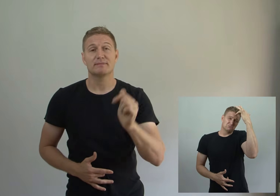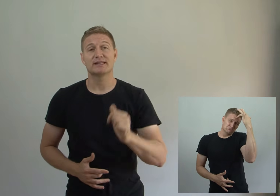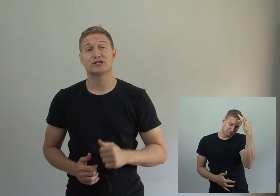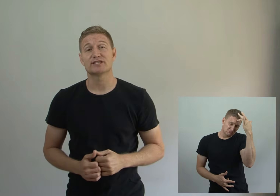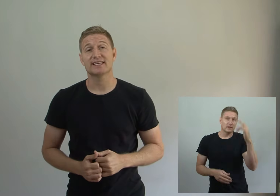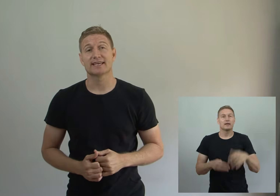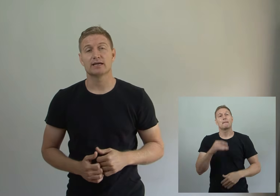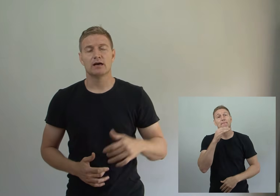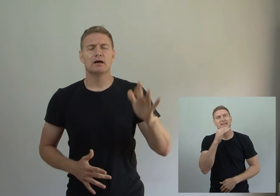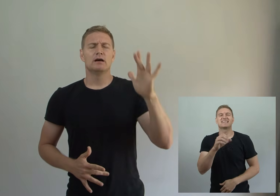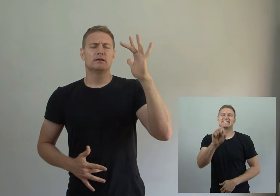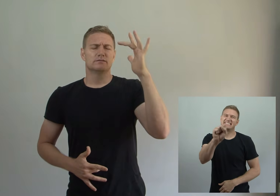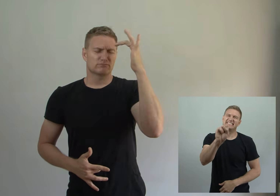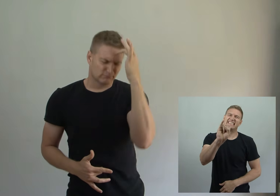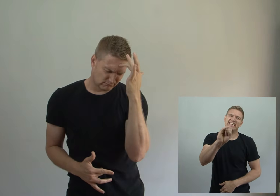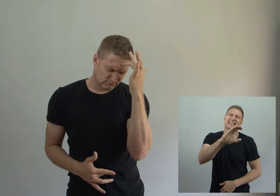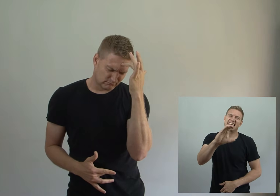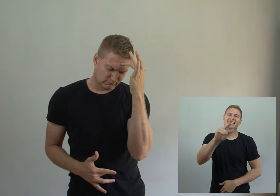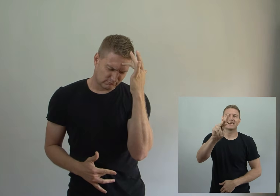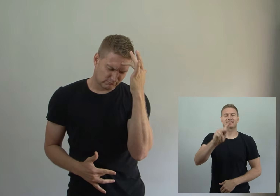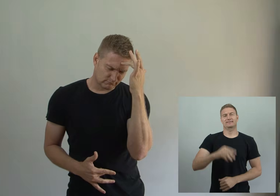That means you're sick.